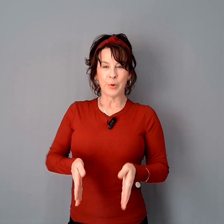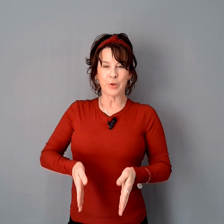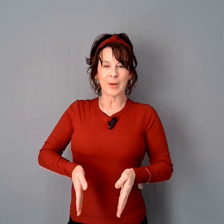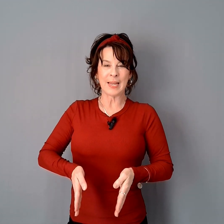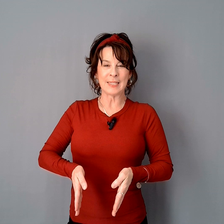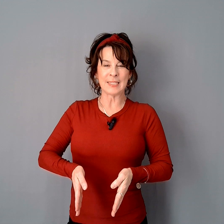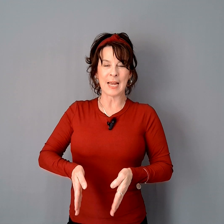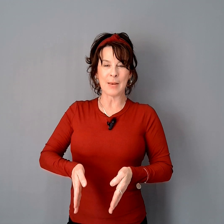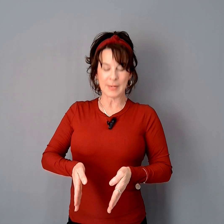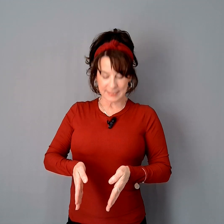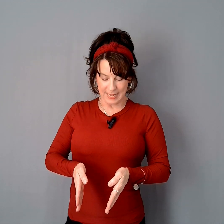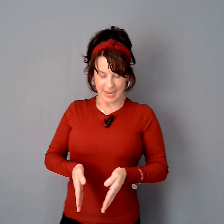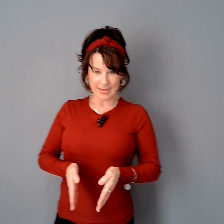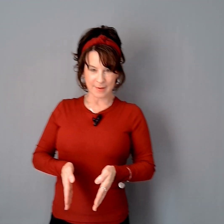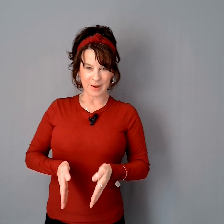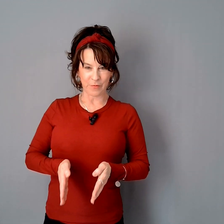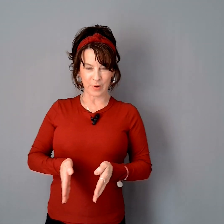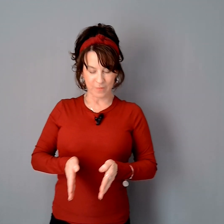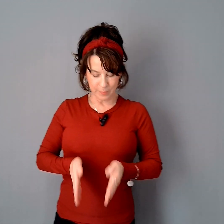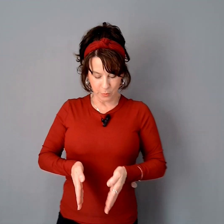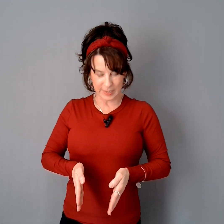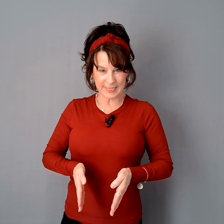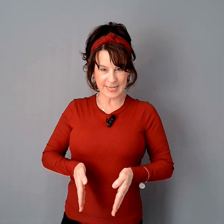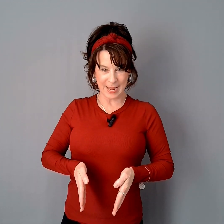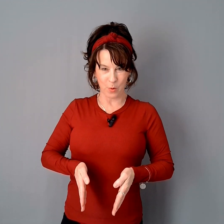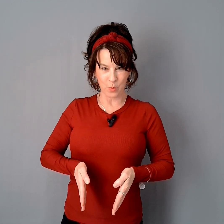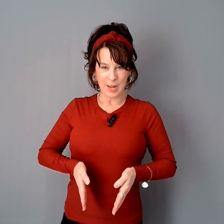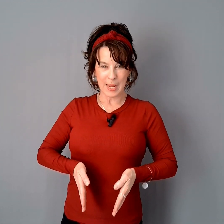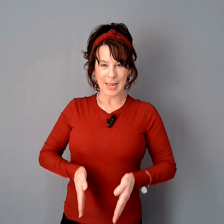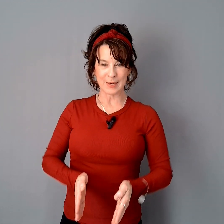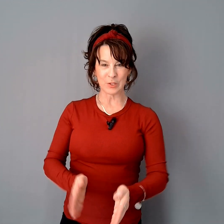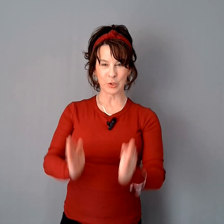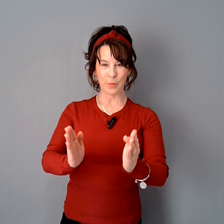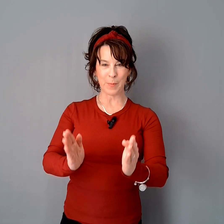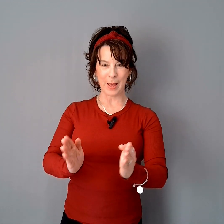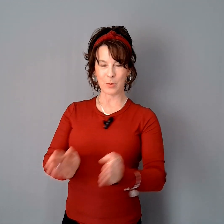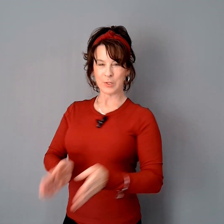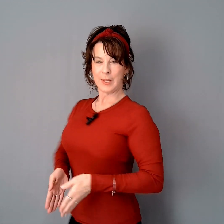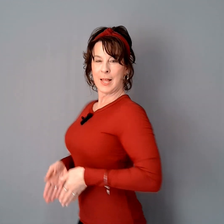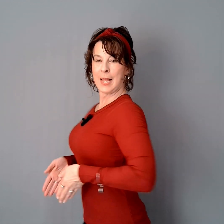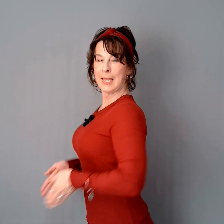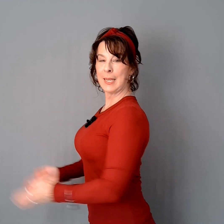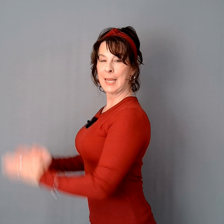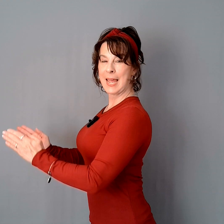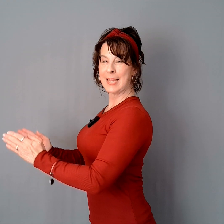your hands side by side in front of you, pointing down, and scoop out. Let.